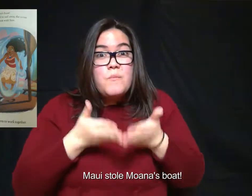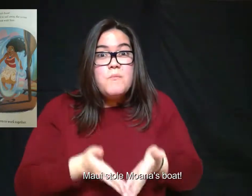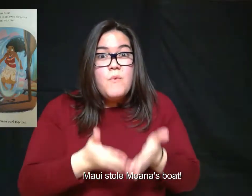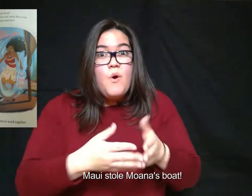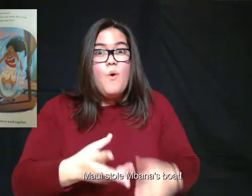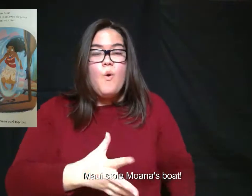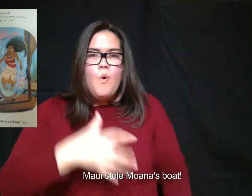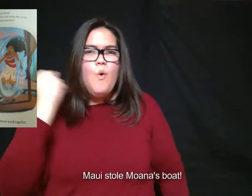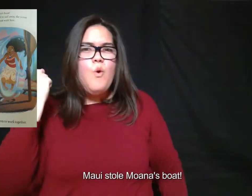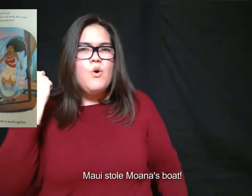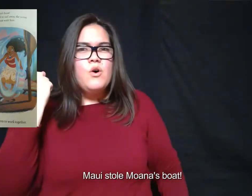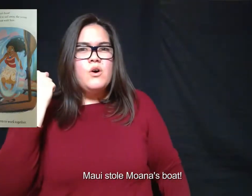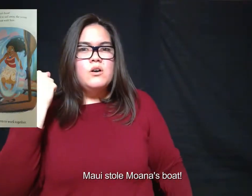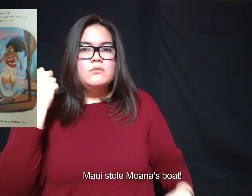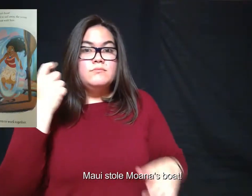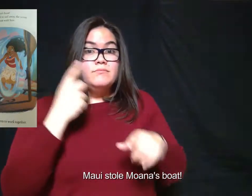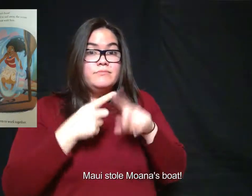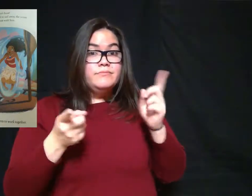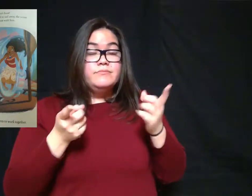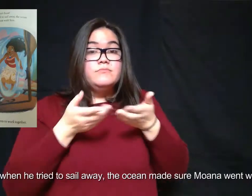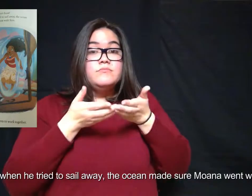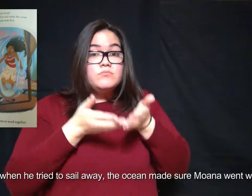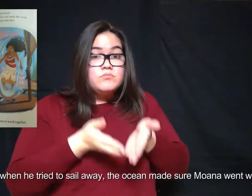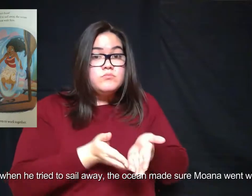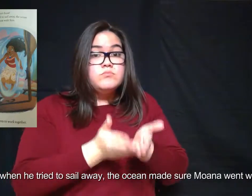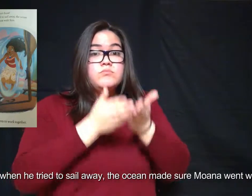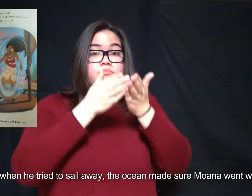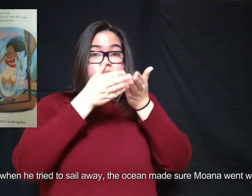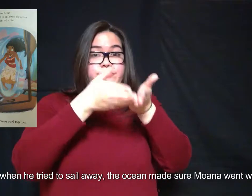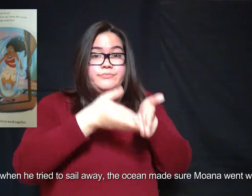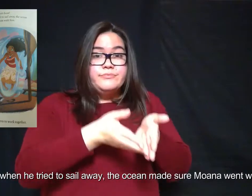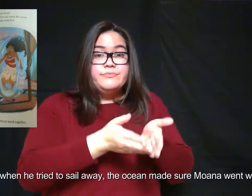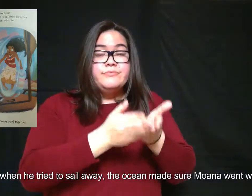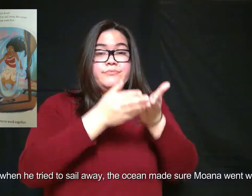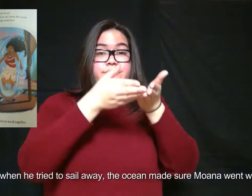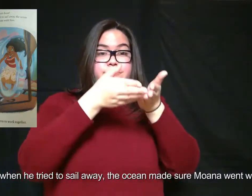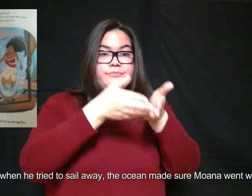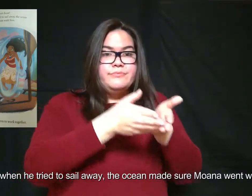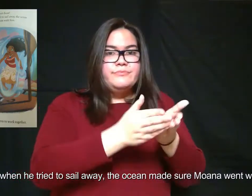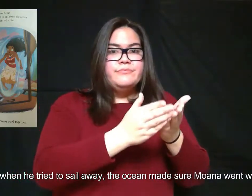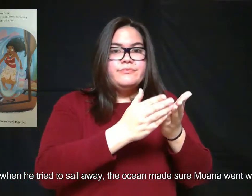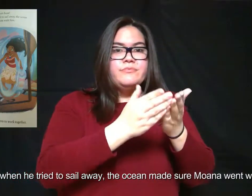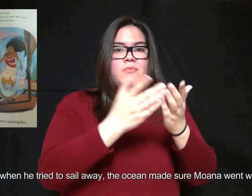But when he tried to sail away, the ocean made sure Moana went with him.